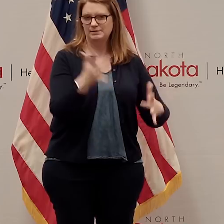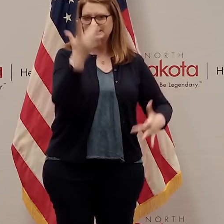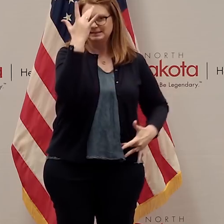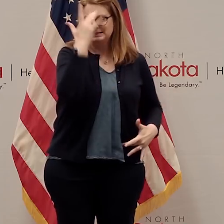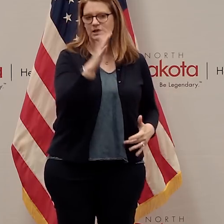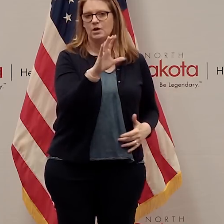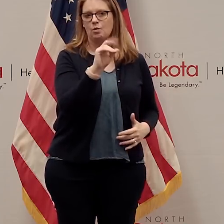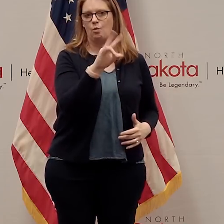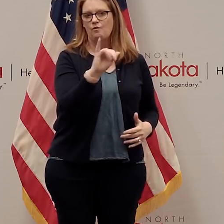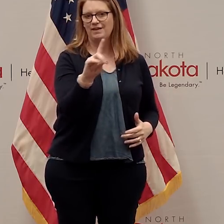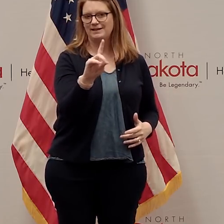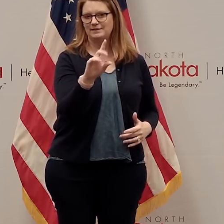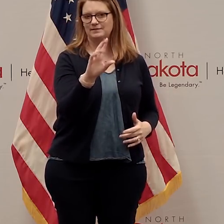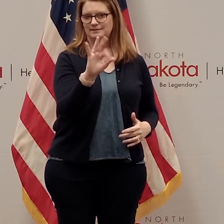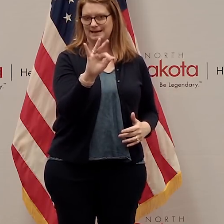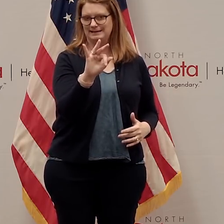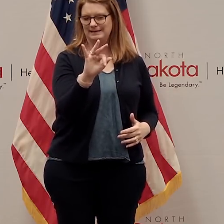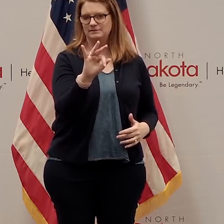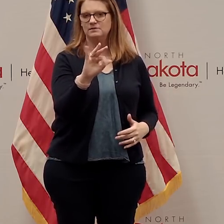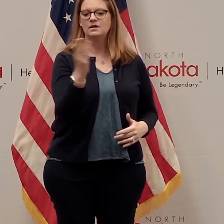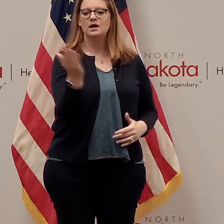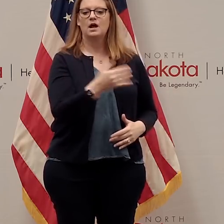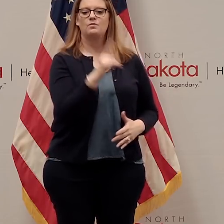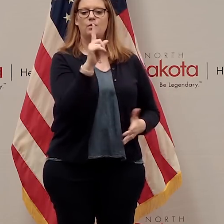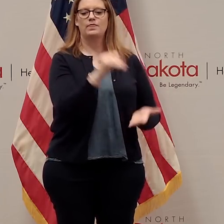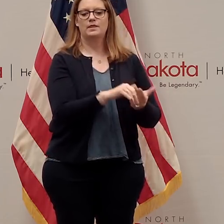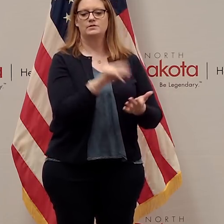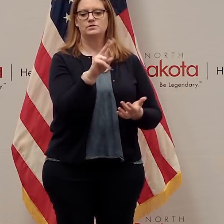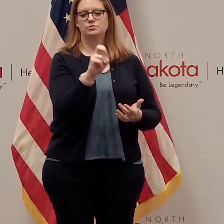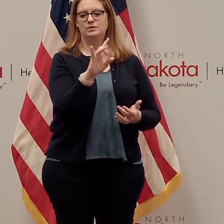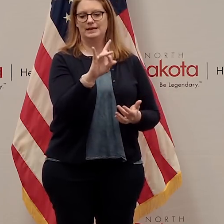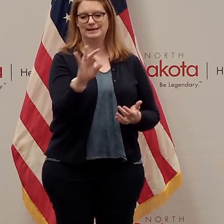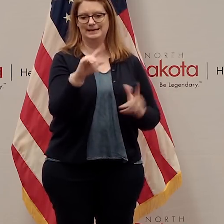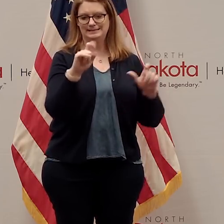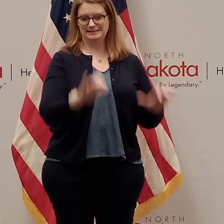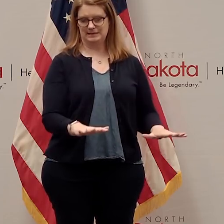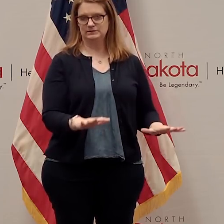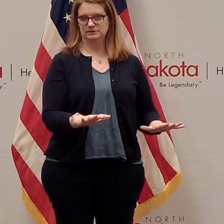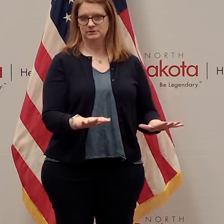or COVID-19, out of 1,289 tests.